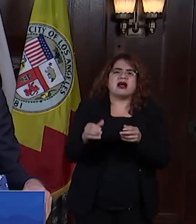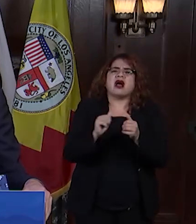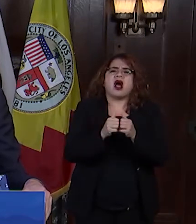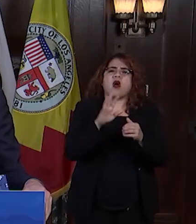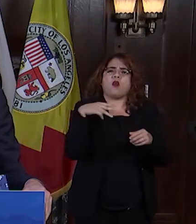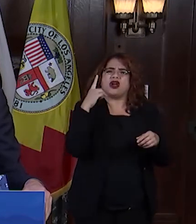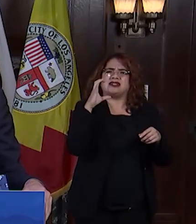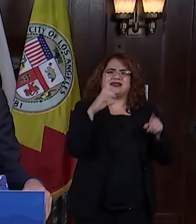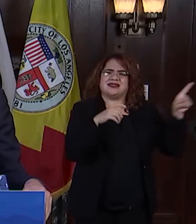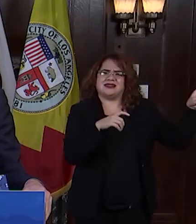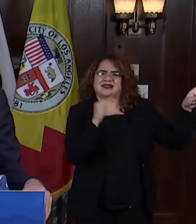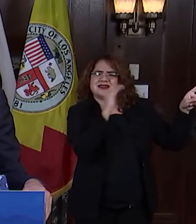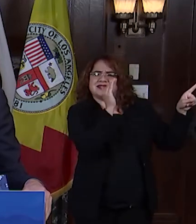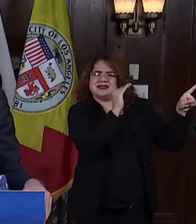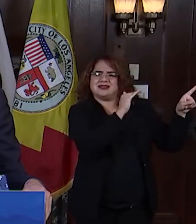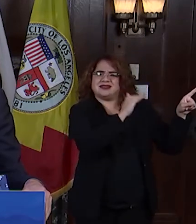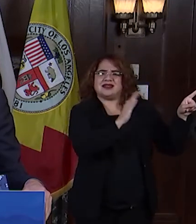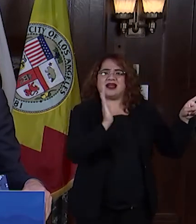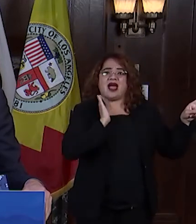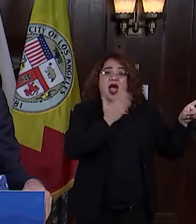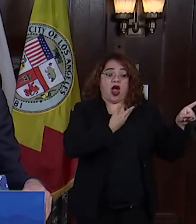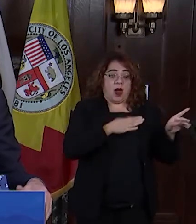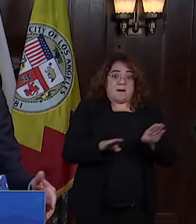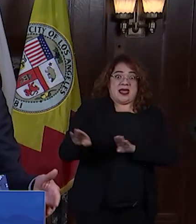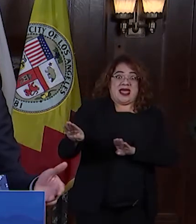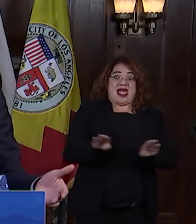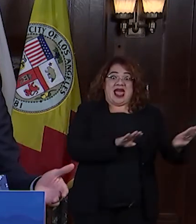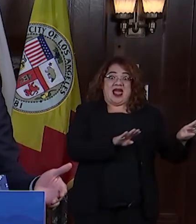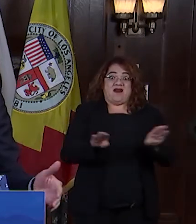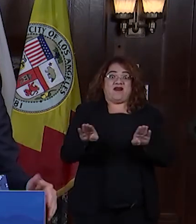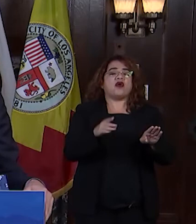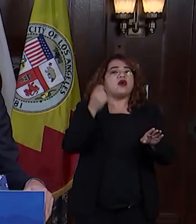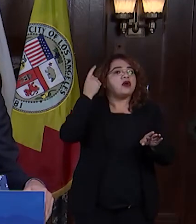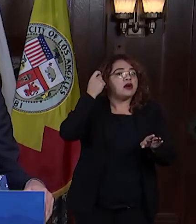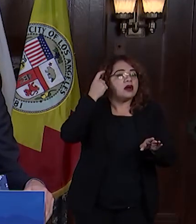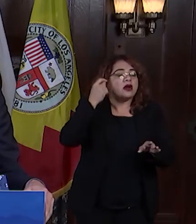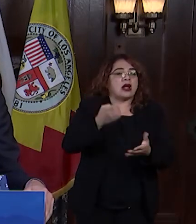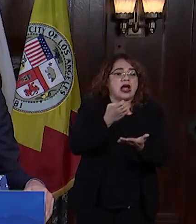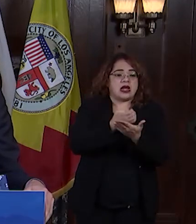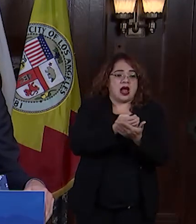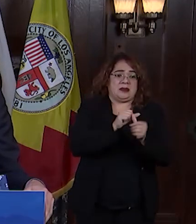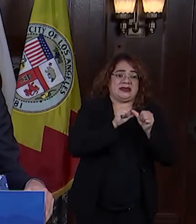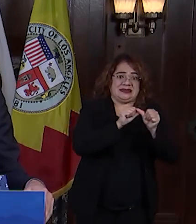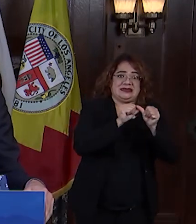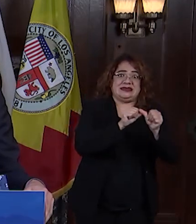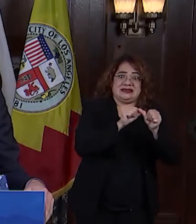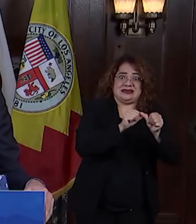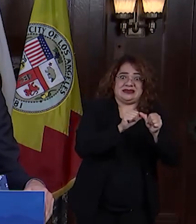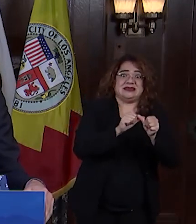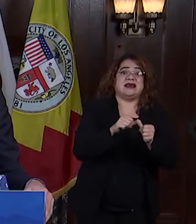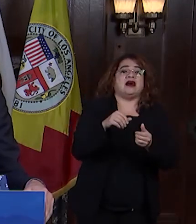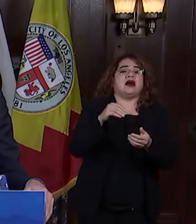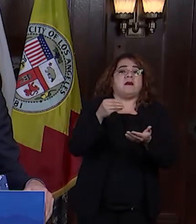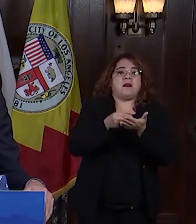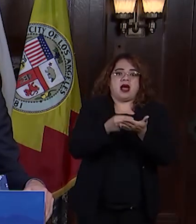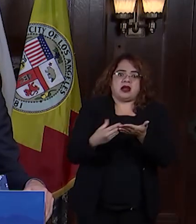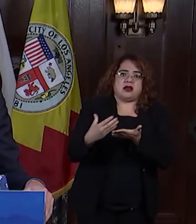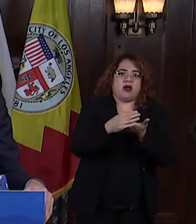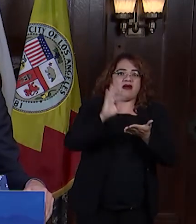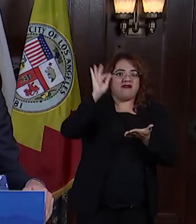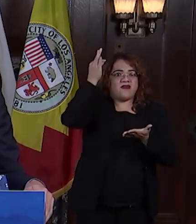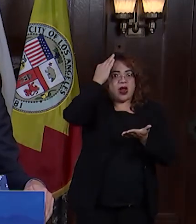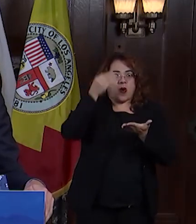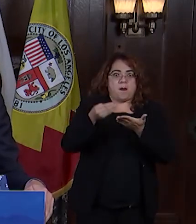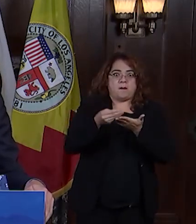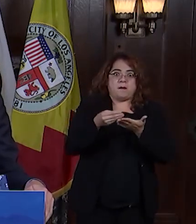our behavior, if we can continue to control this pandemic, means we can keep more of the economy going. More of the economy going means better revenues. More revenues means